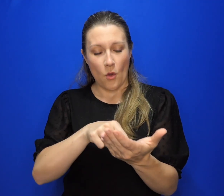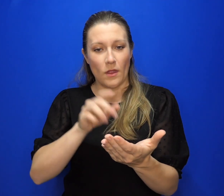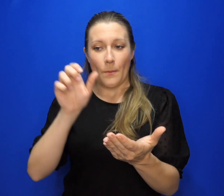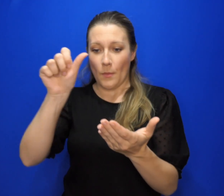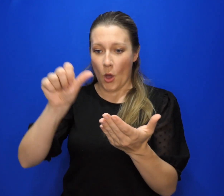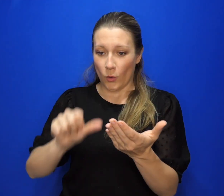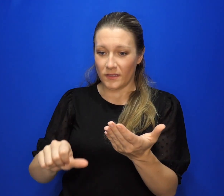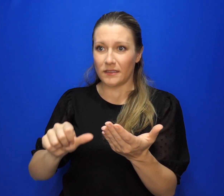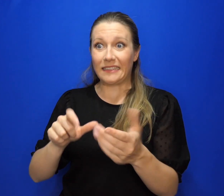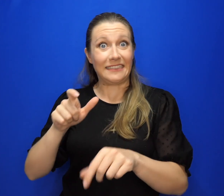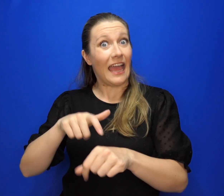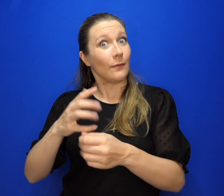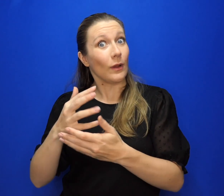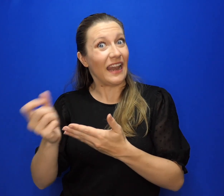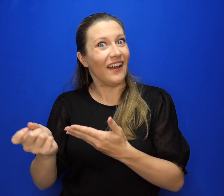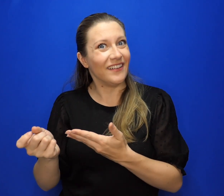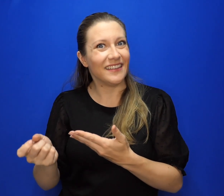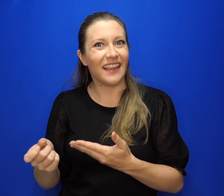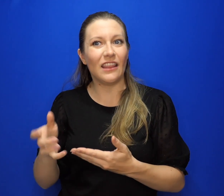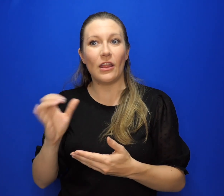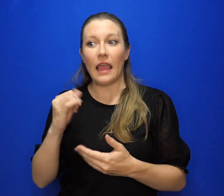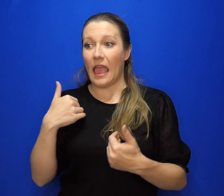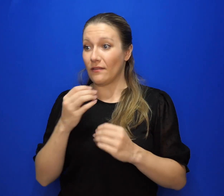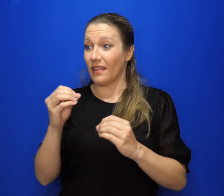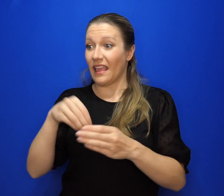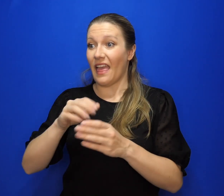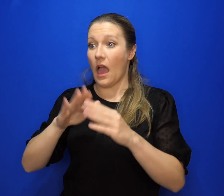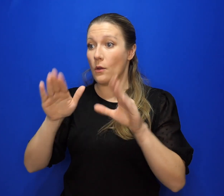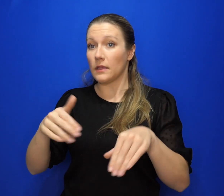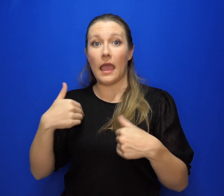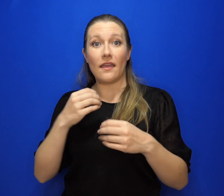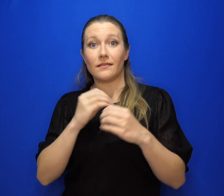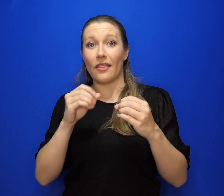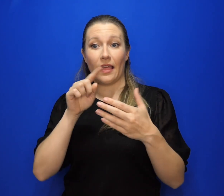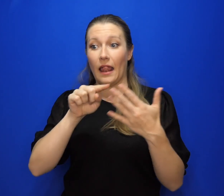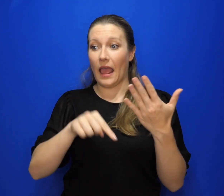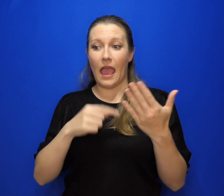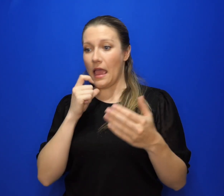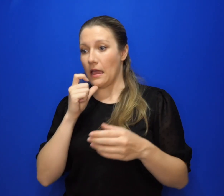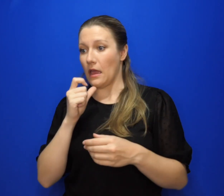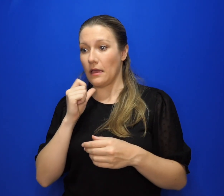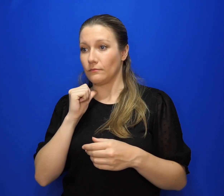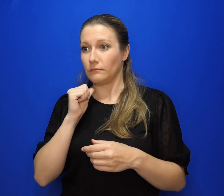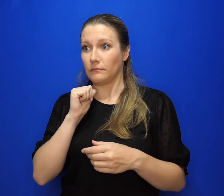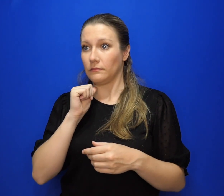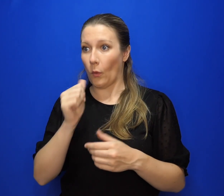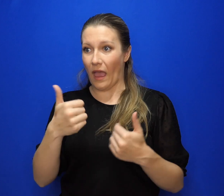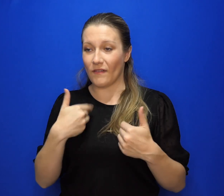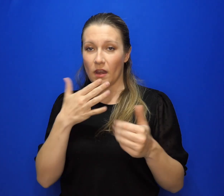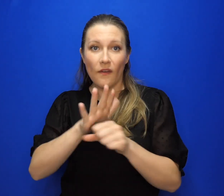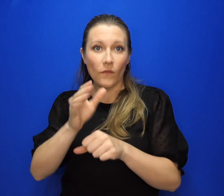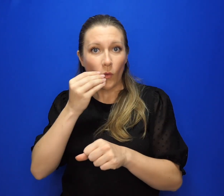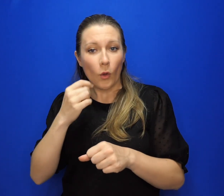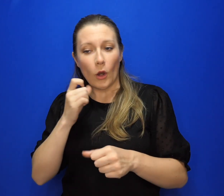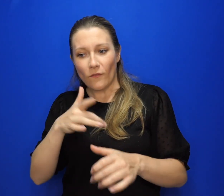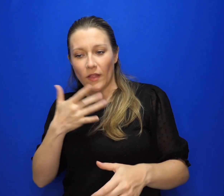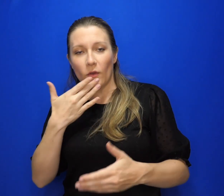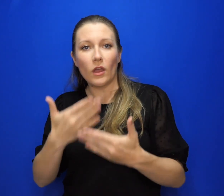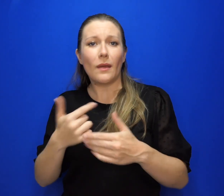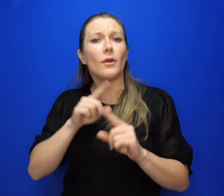wasting. Right. And then they're like, I don't have anything in the house, or I don't have this, or I can't make up that much, or I don't feel well. I'm going to go to the hospital. And I'm